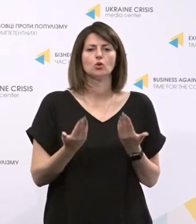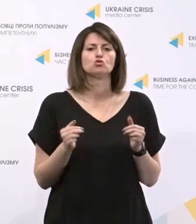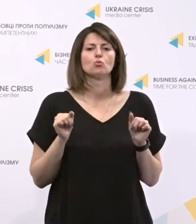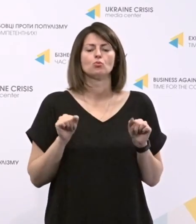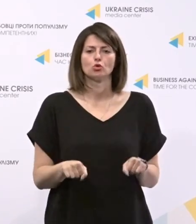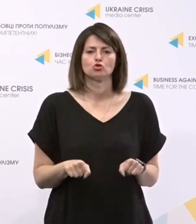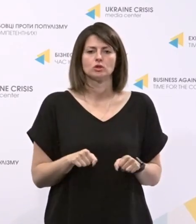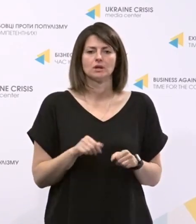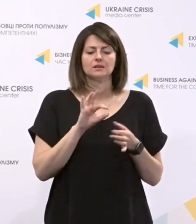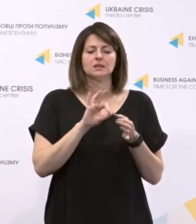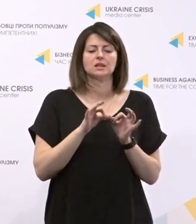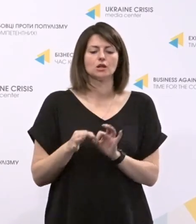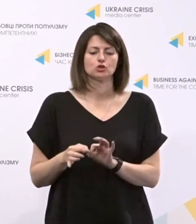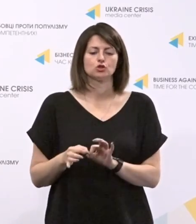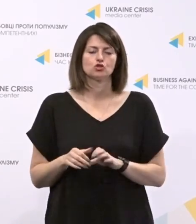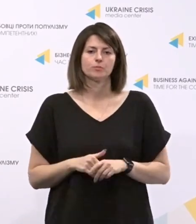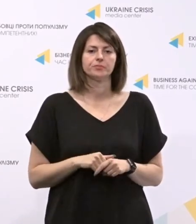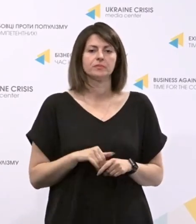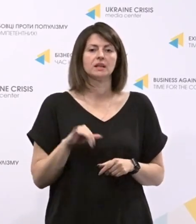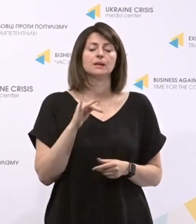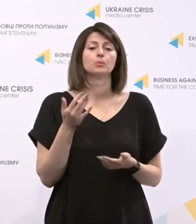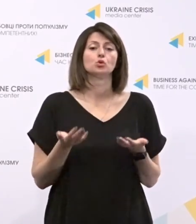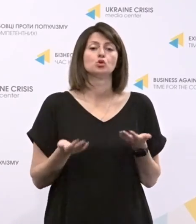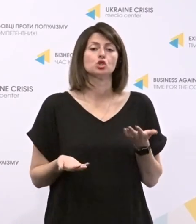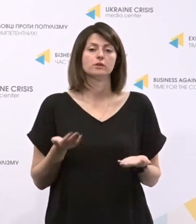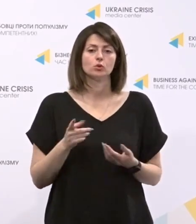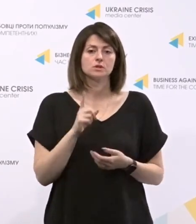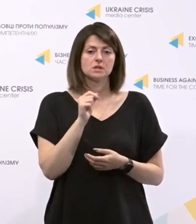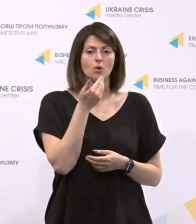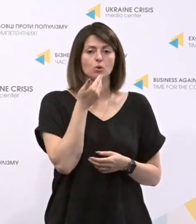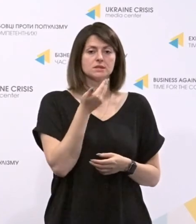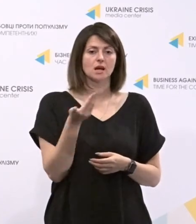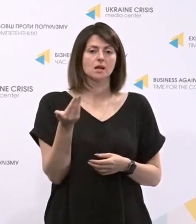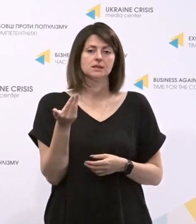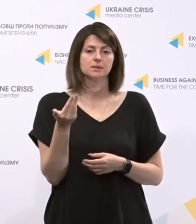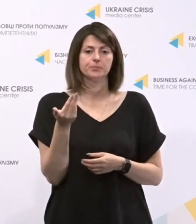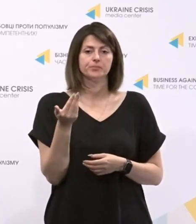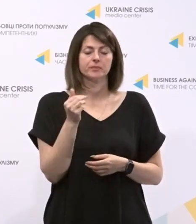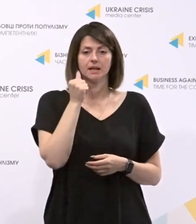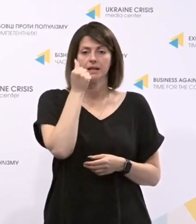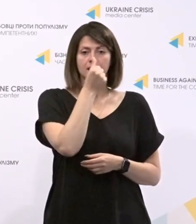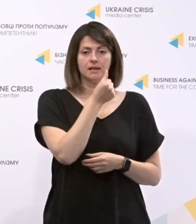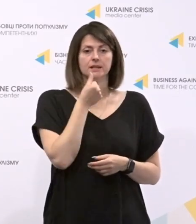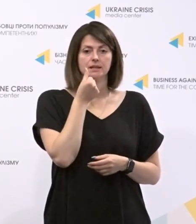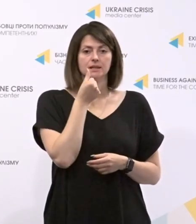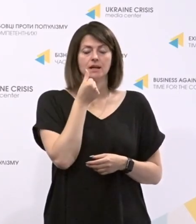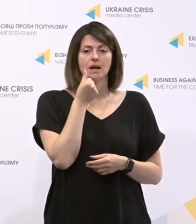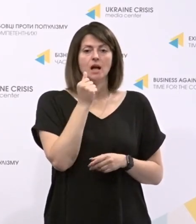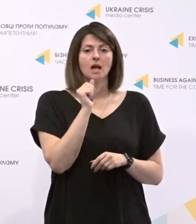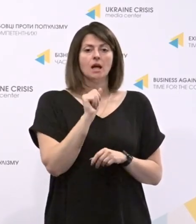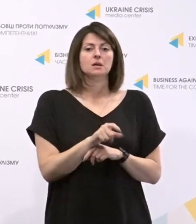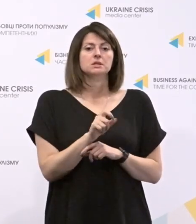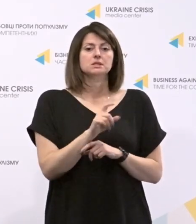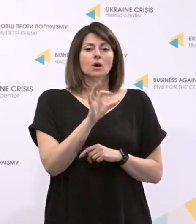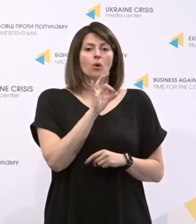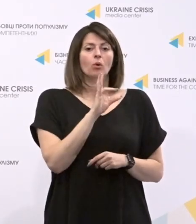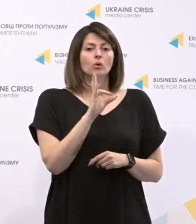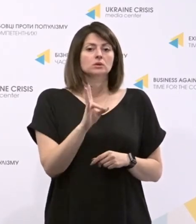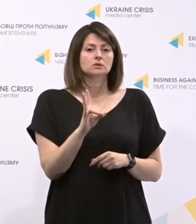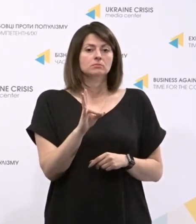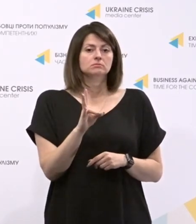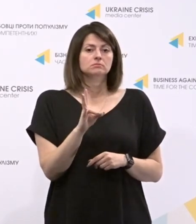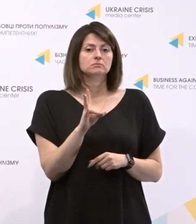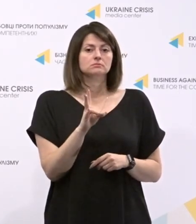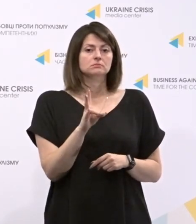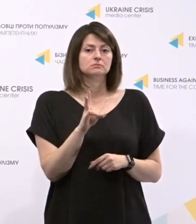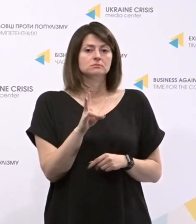is responsible for that, and 3 it is the fault of the Ukrainian government. What is that? What kind of cases are those? And maybe over the last